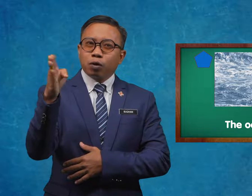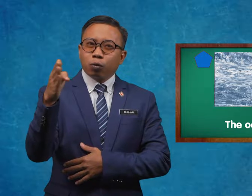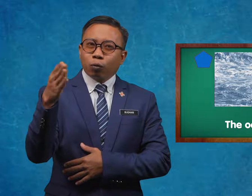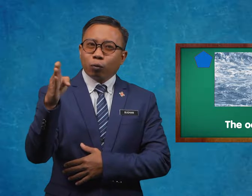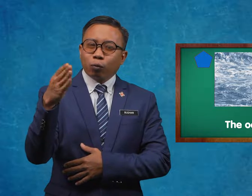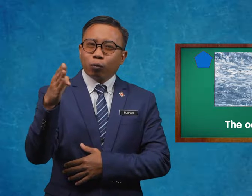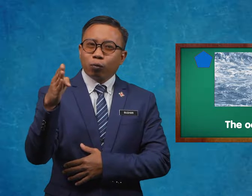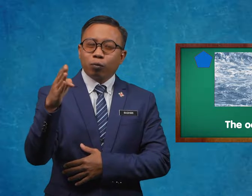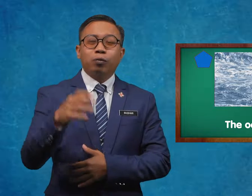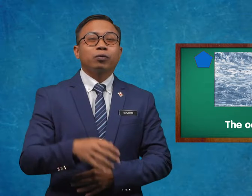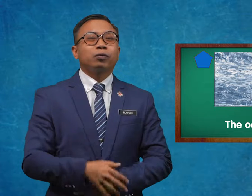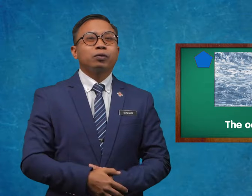Blue.